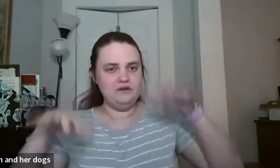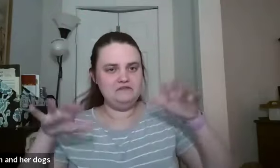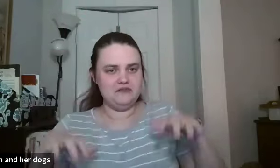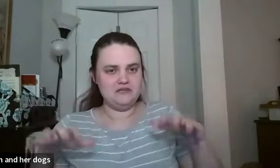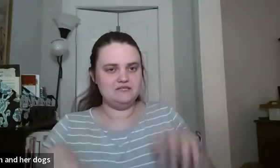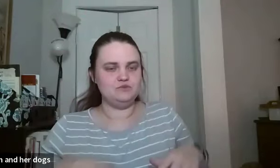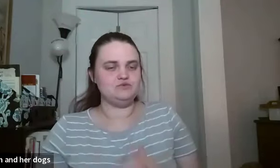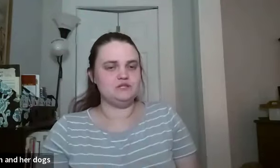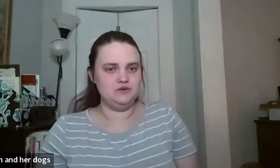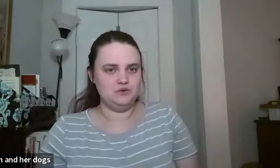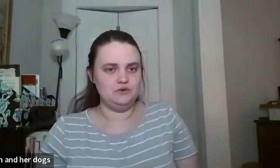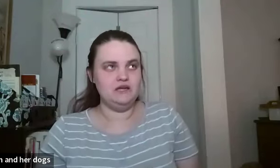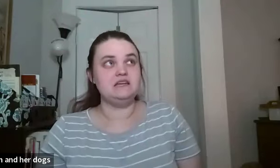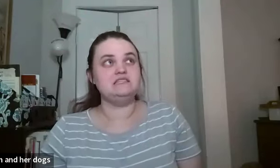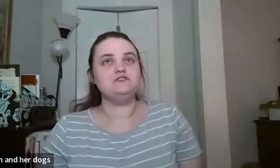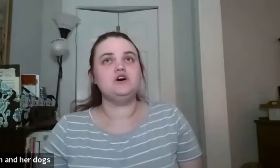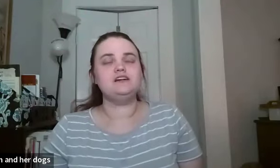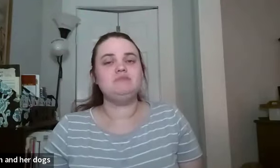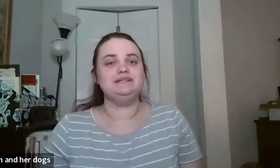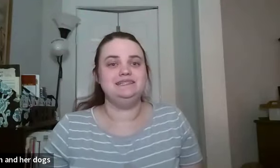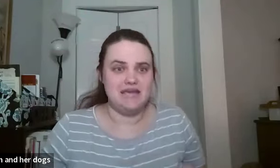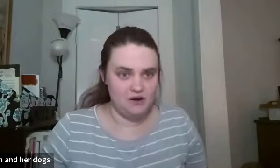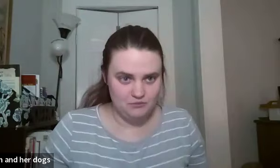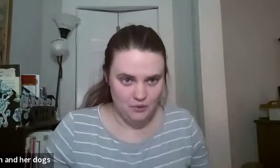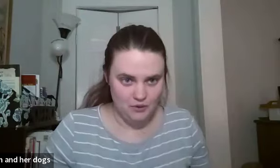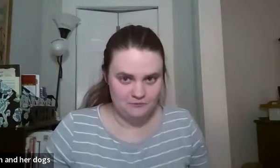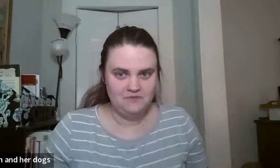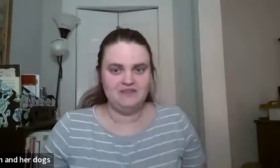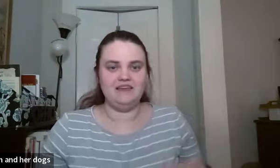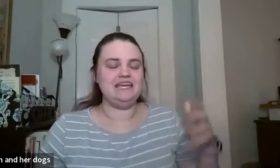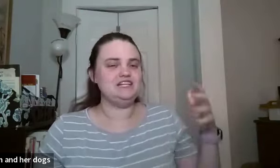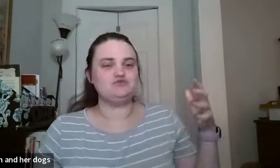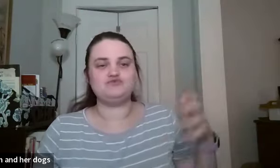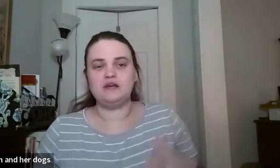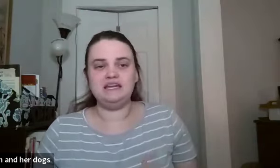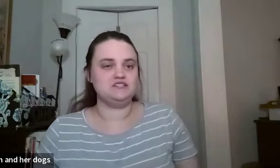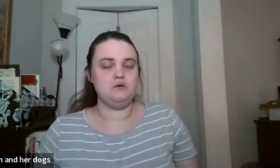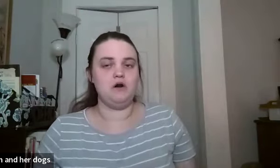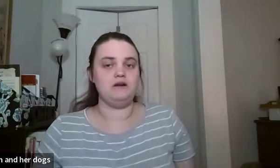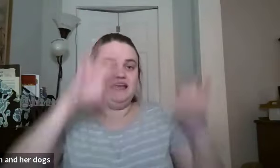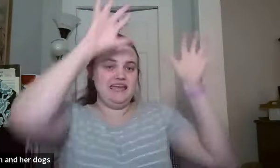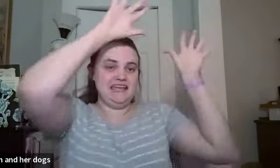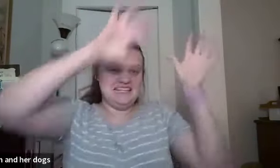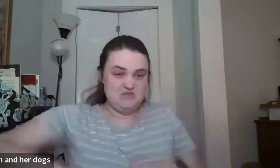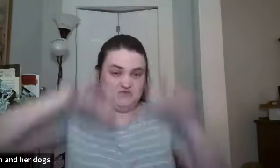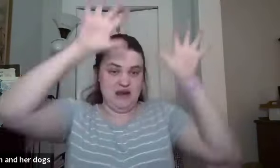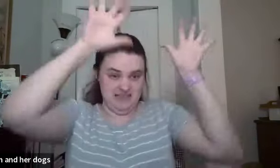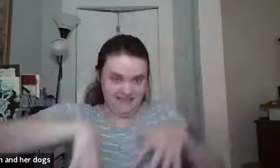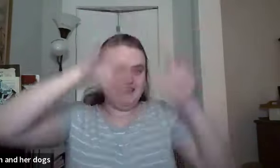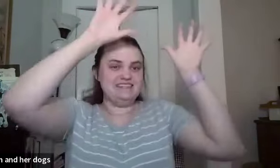With this, what's really cool is if you're talking about a downpour, like it is raining so hard. It's like rain, like it's like